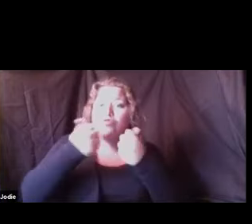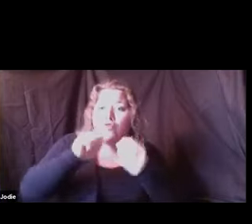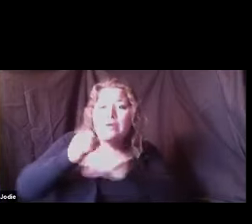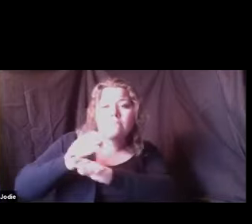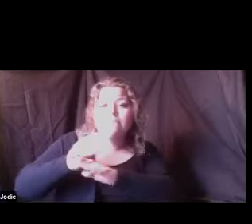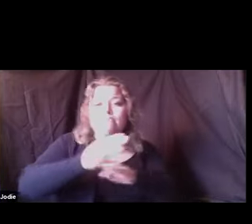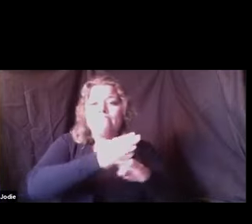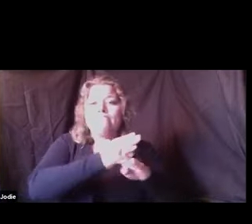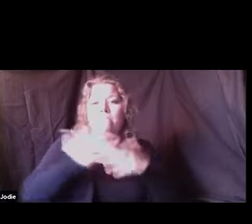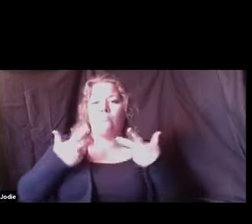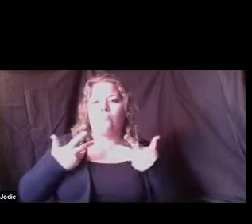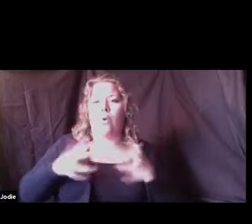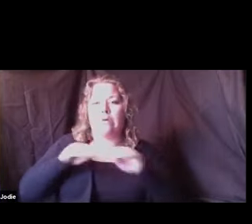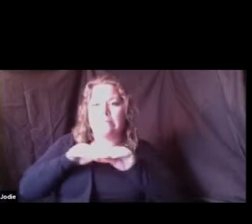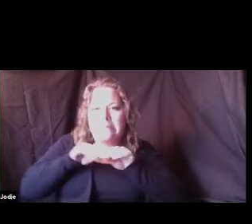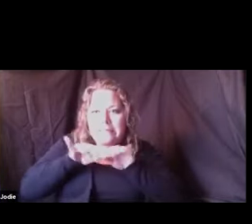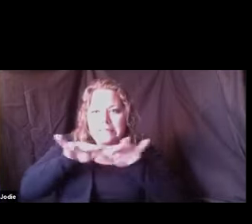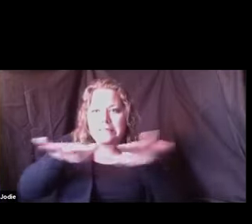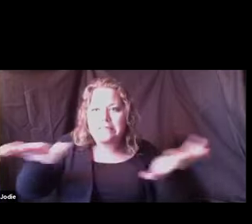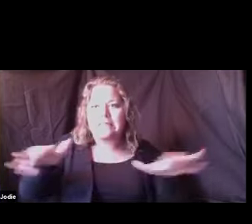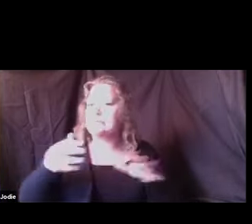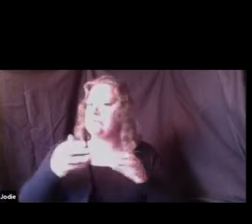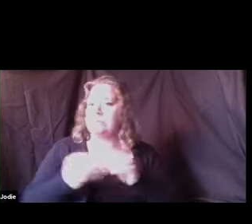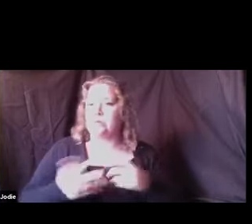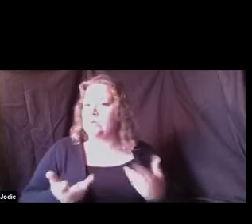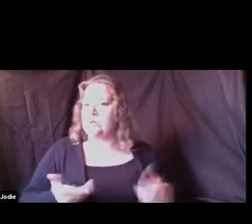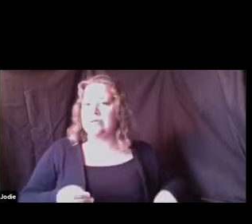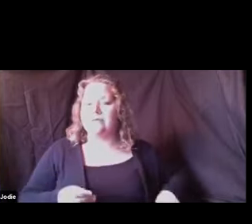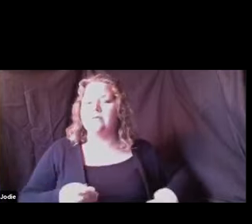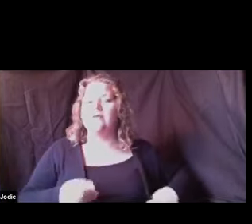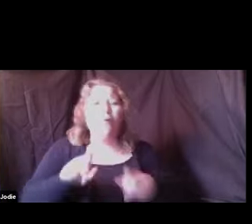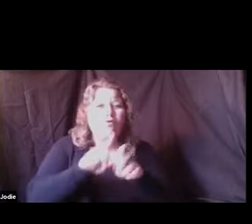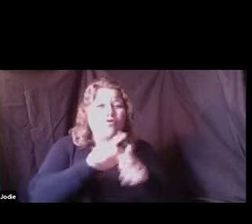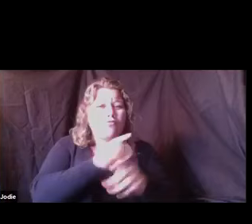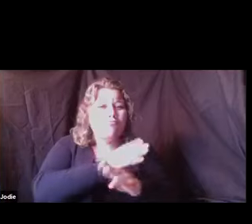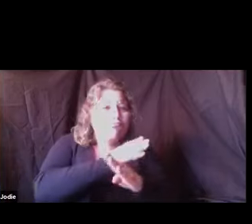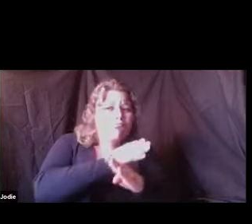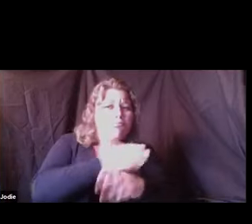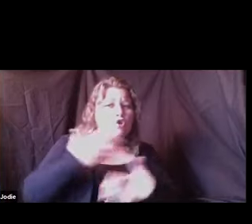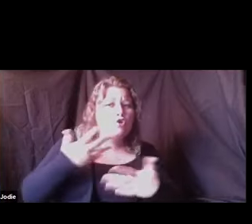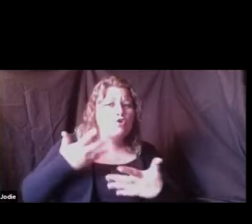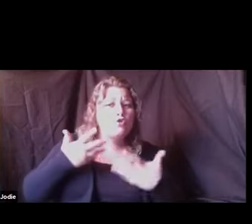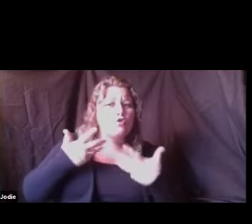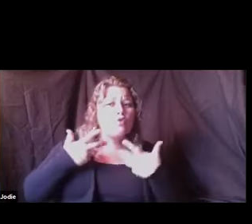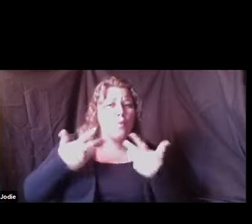disease in our communities, and also preventing ourselves from getting